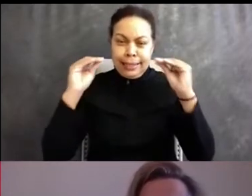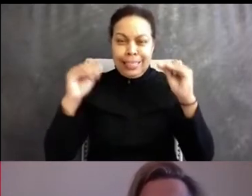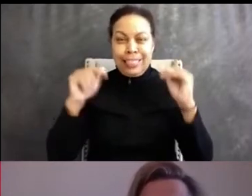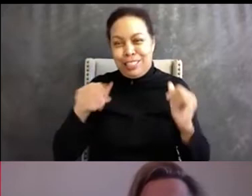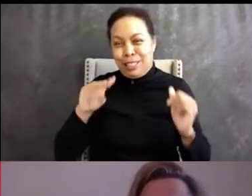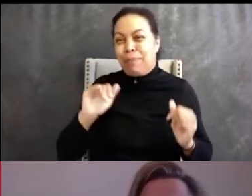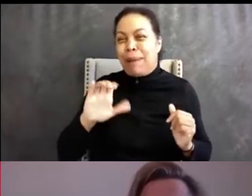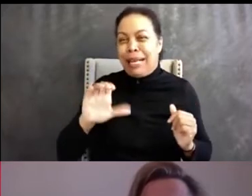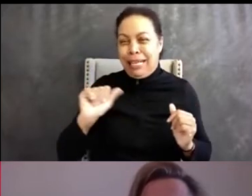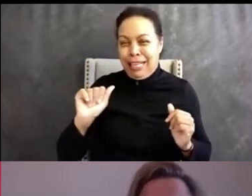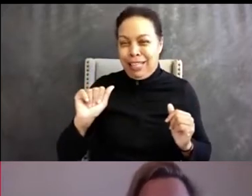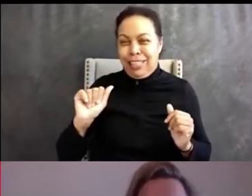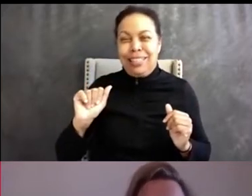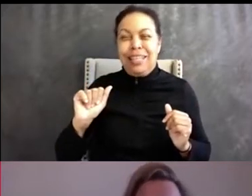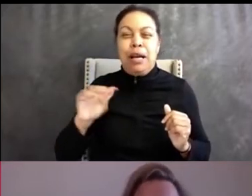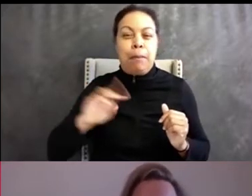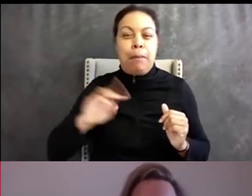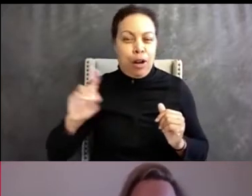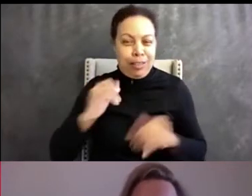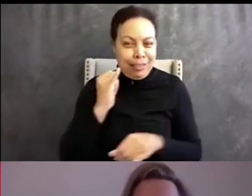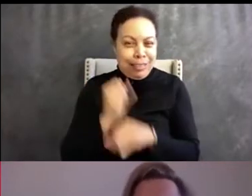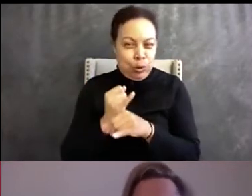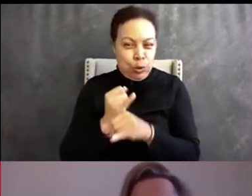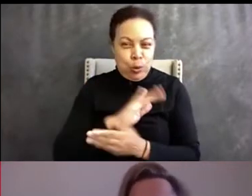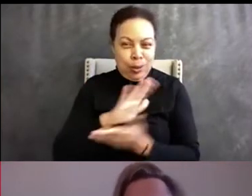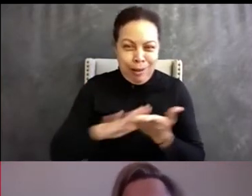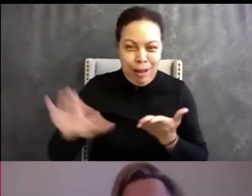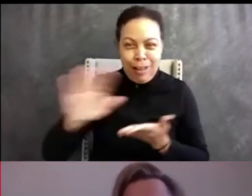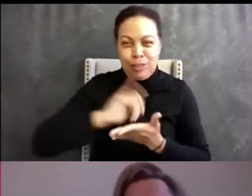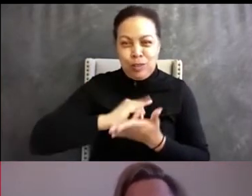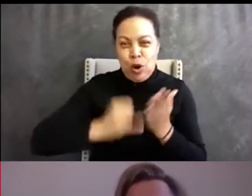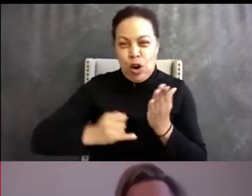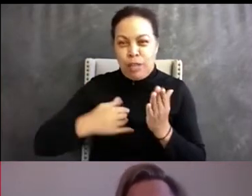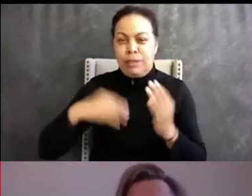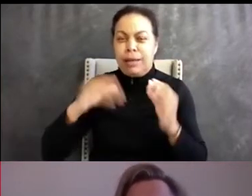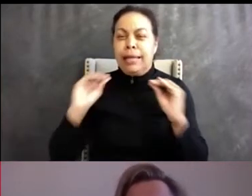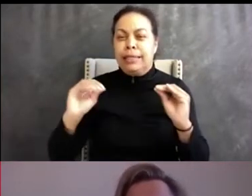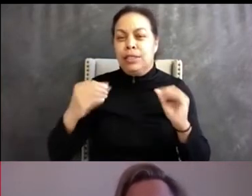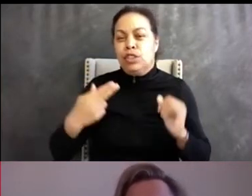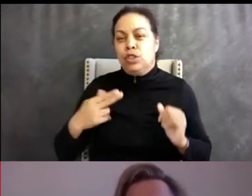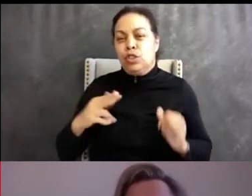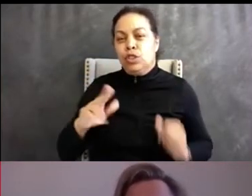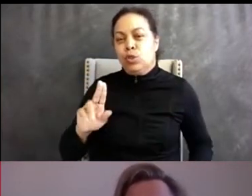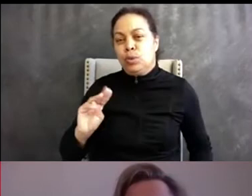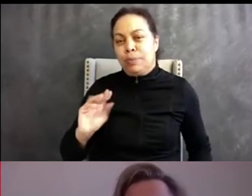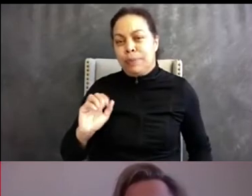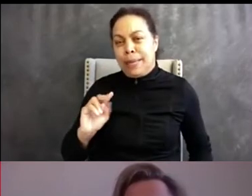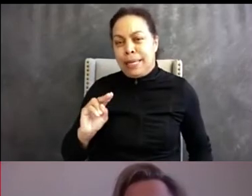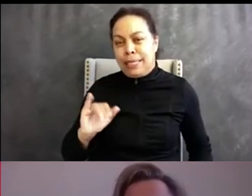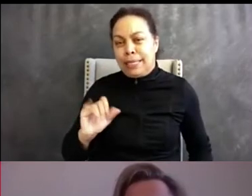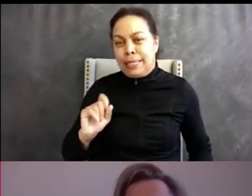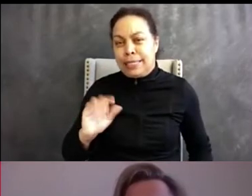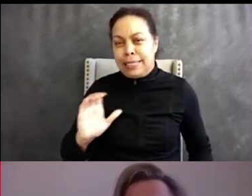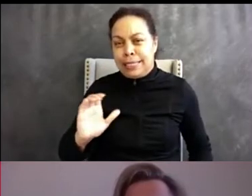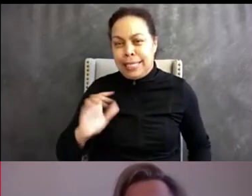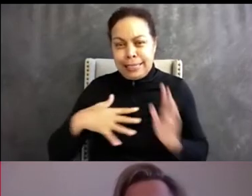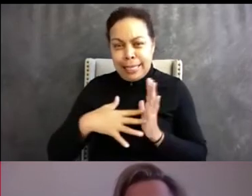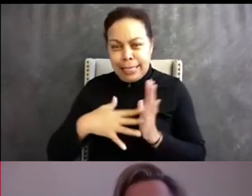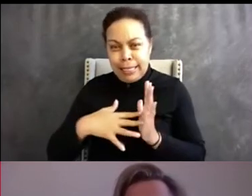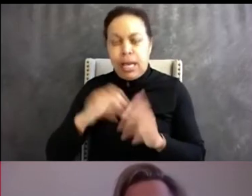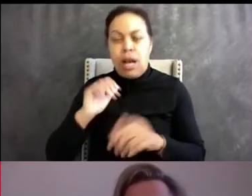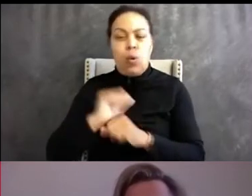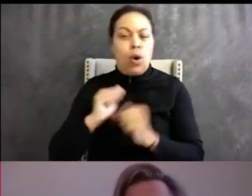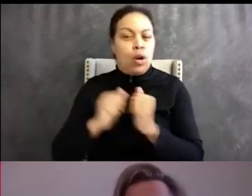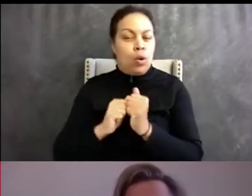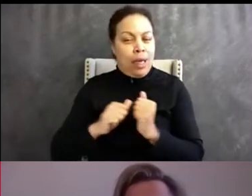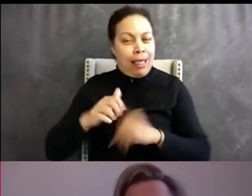Maryland Institute College of Art. I teach in humanistic studies. I work with English language learners, and I'm doing